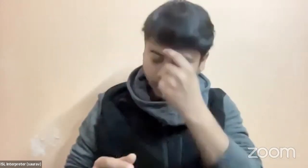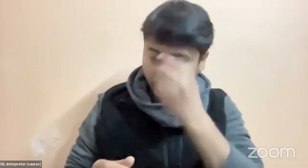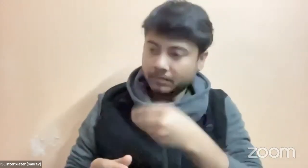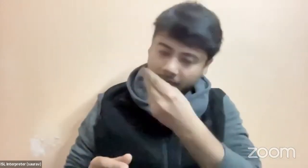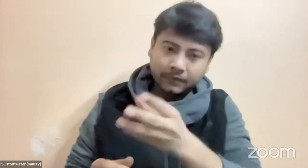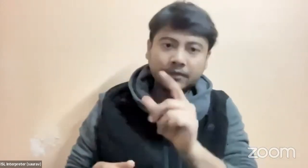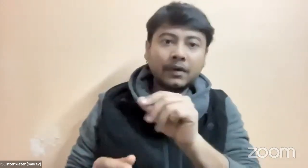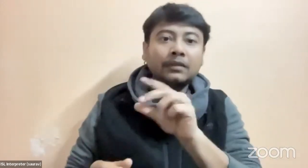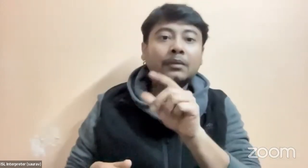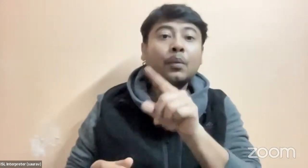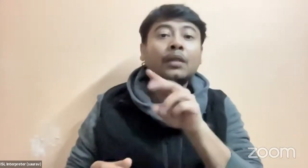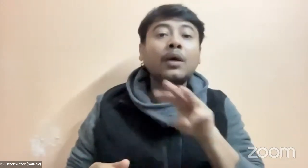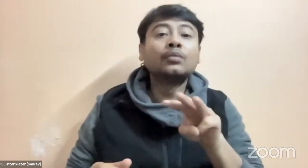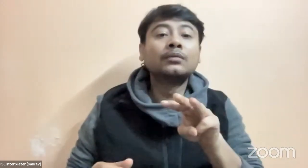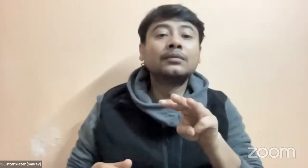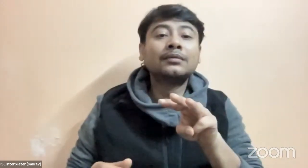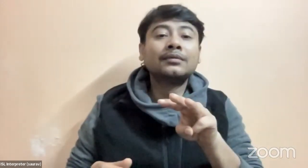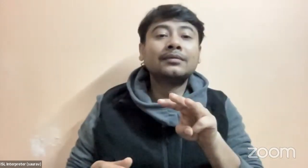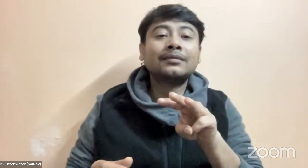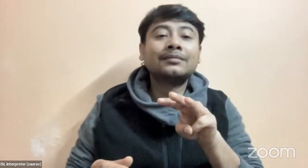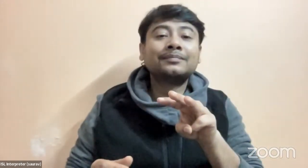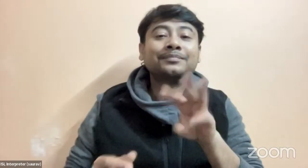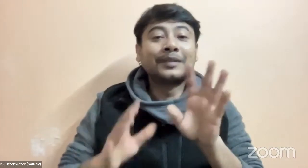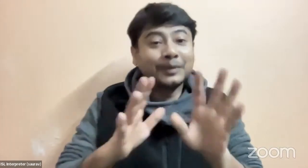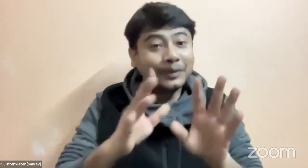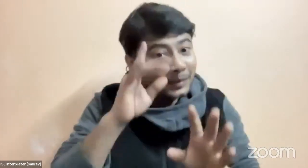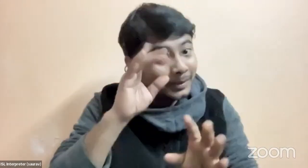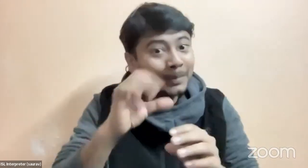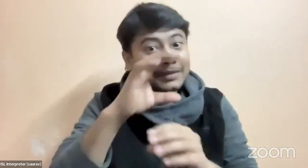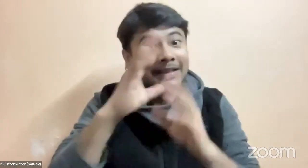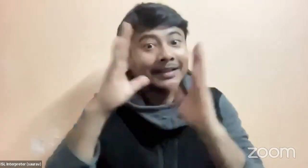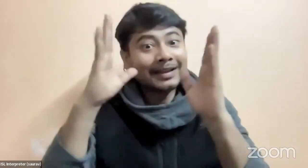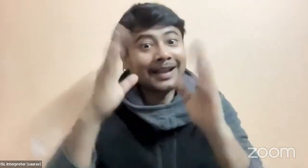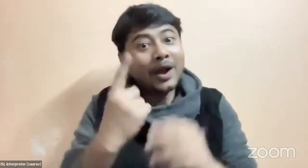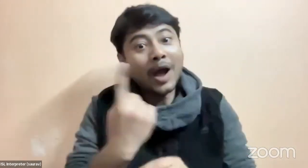That is why we don't worship only Gauranga. We worship both together.